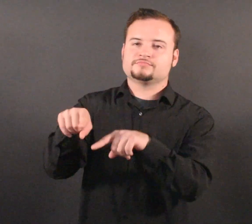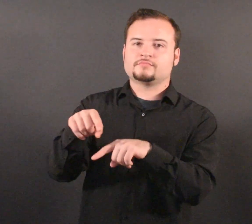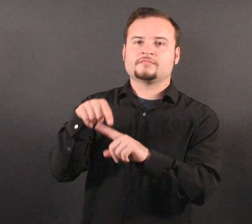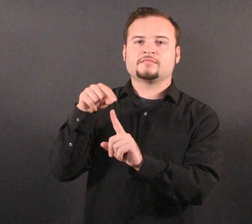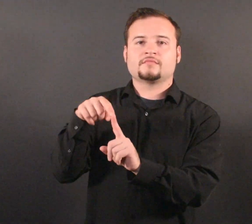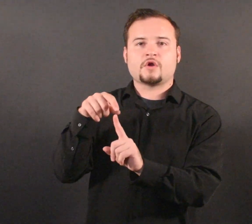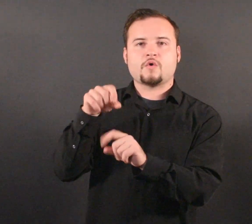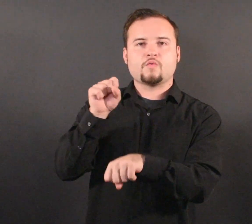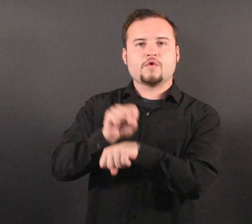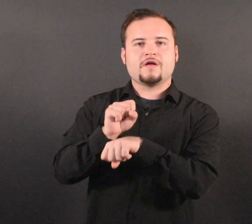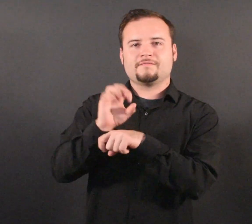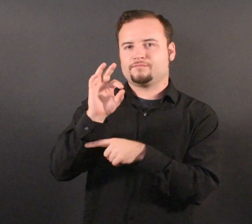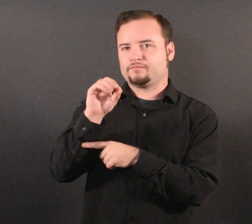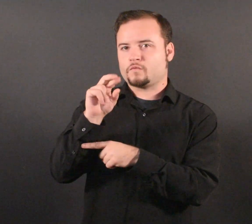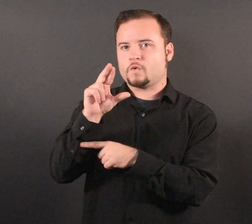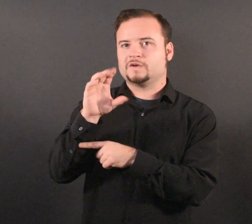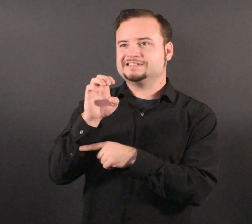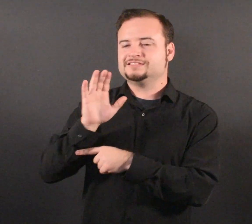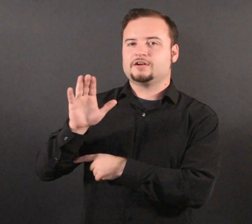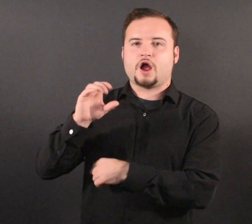Attend an October workforce event.